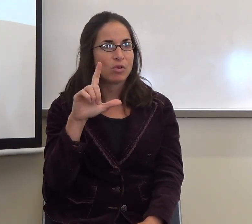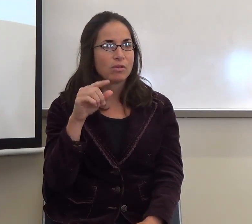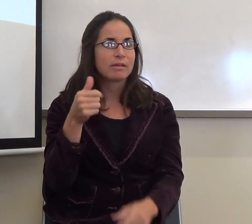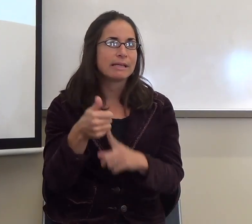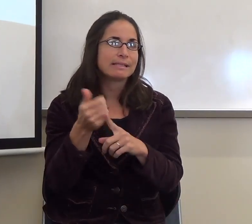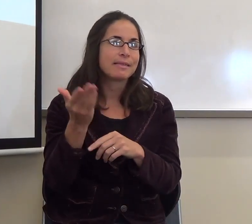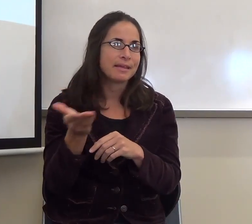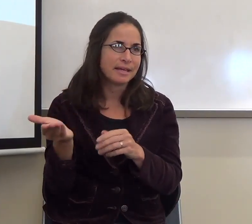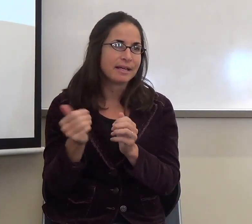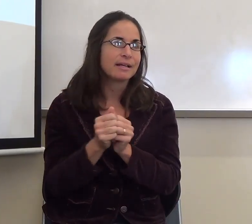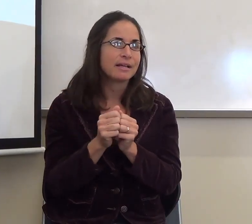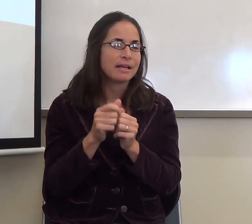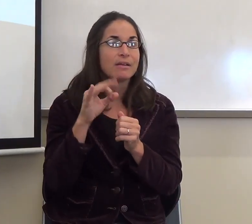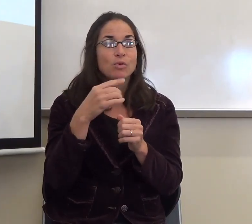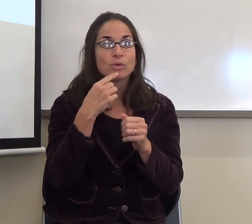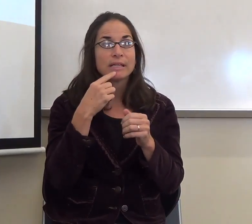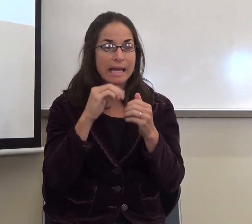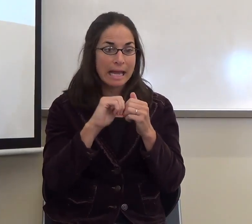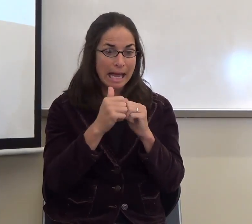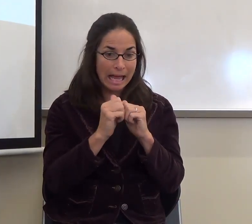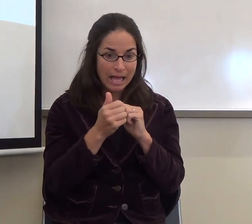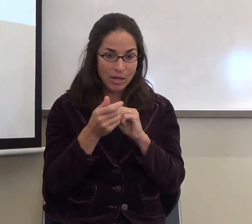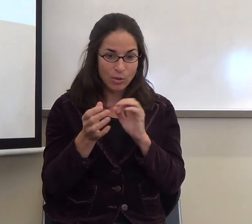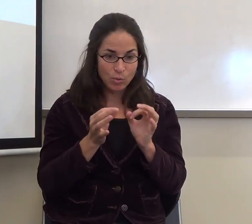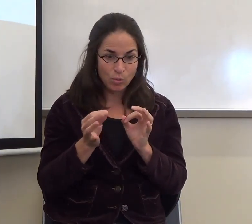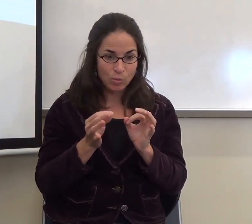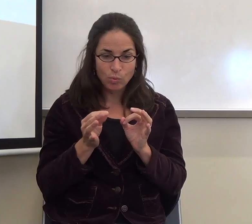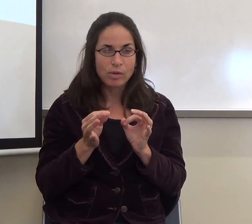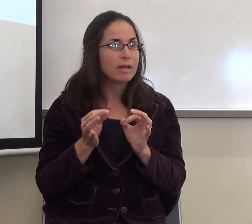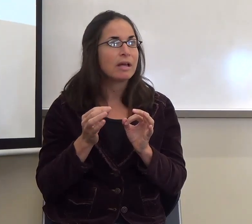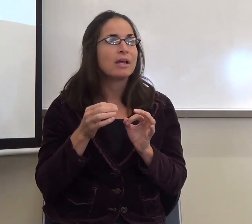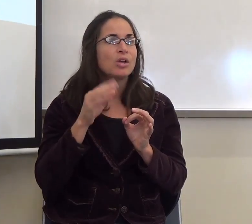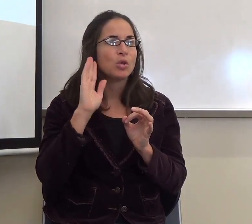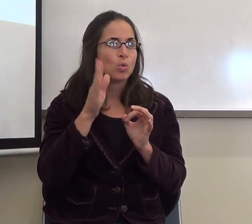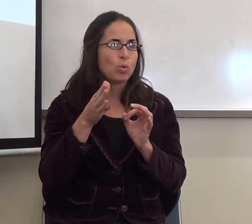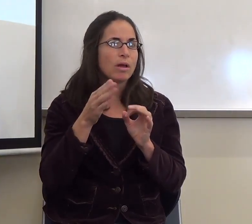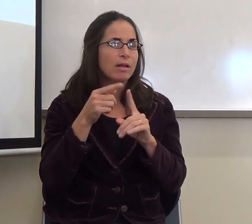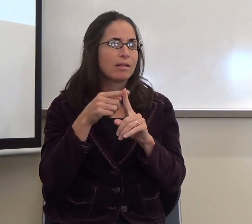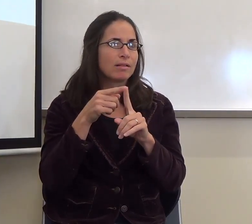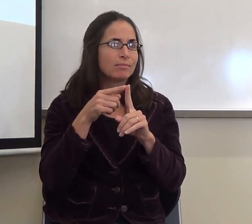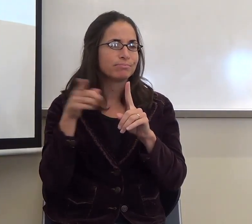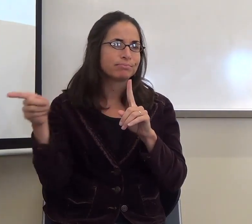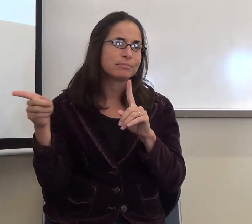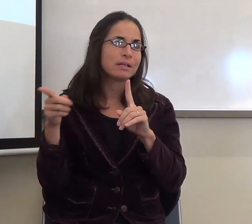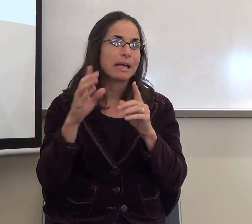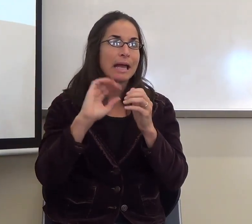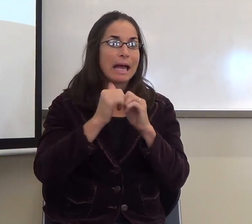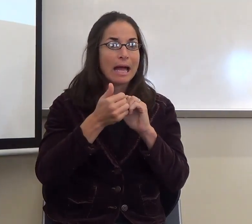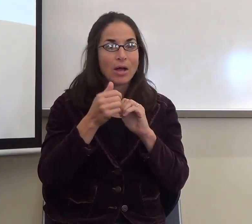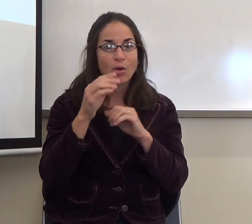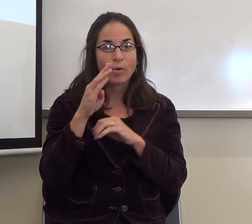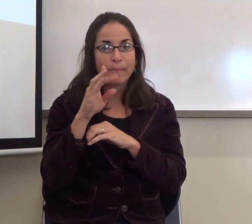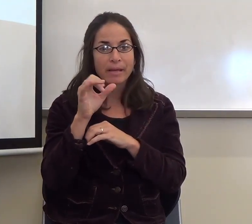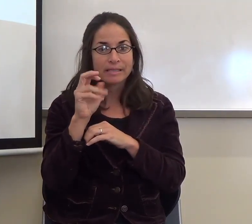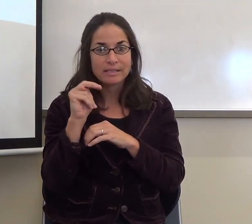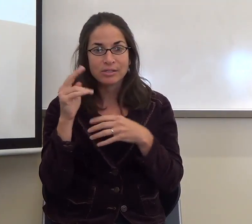saying how, I'm afraid you're going to get into how bison survive because people were too